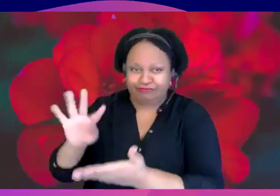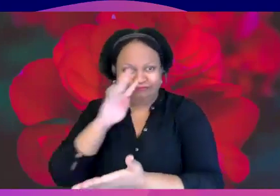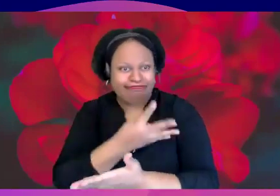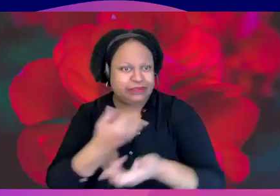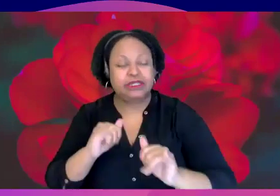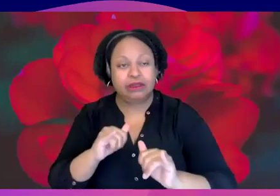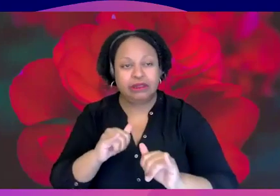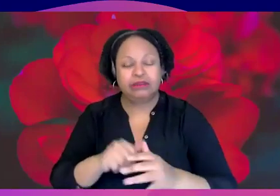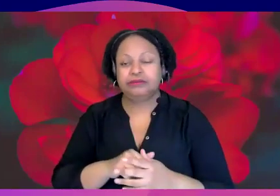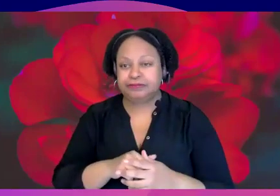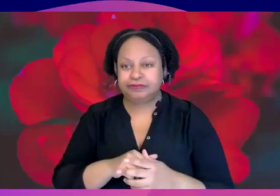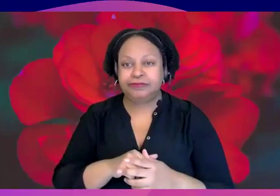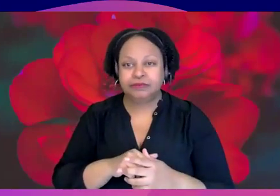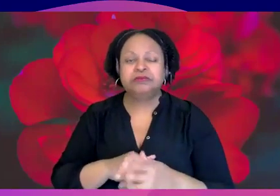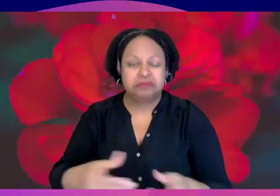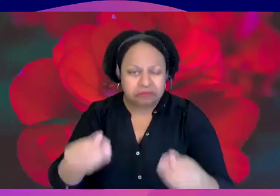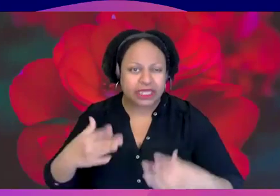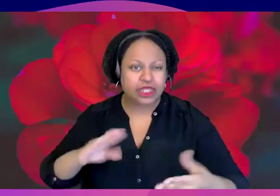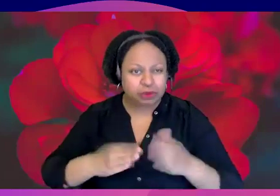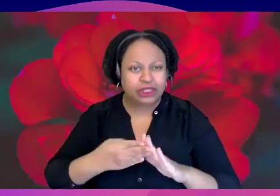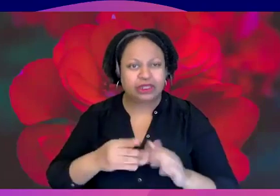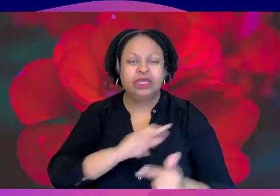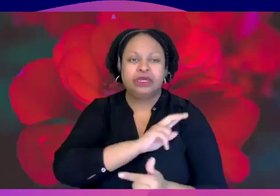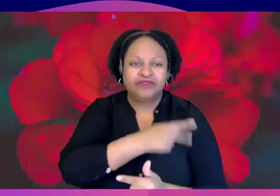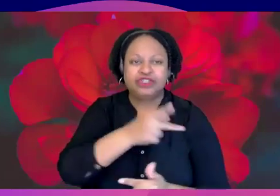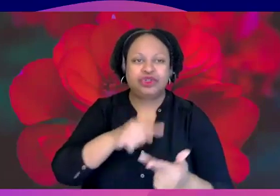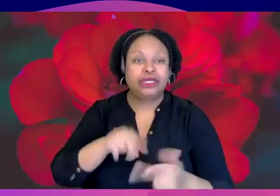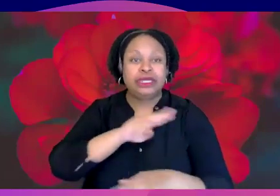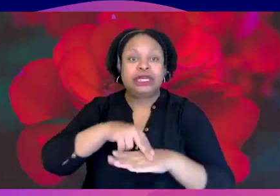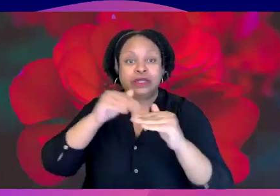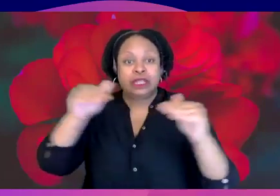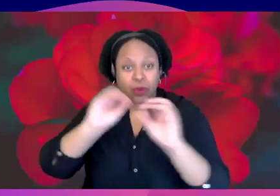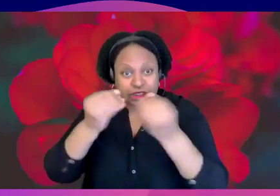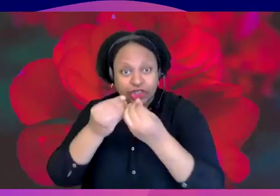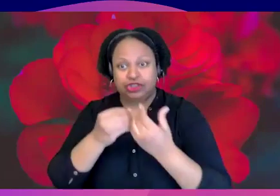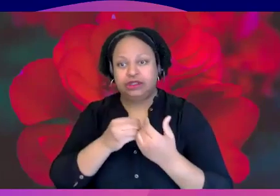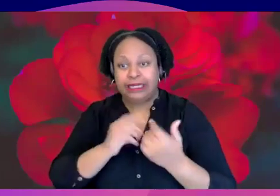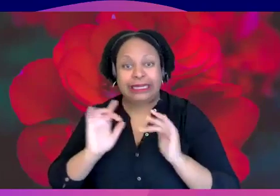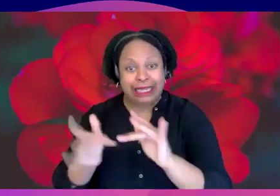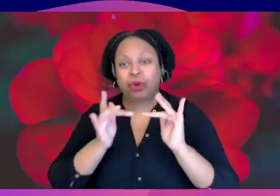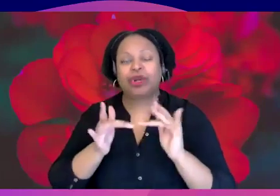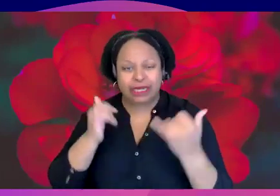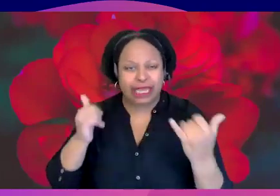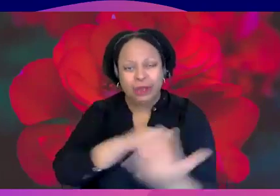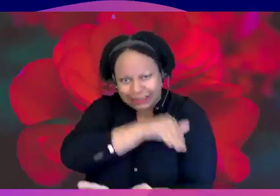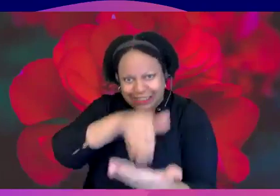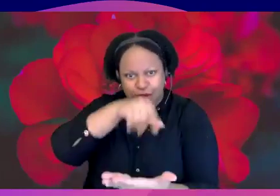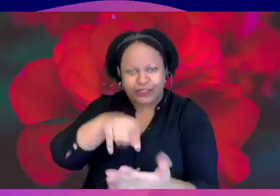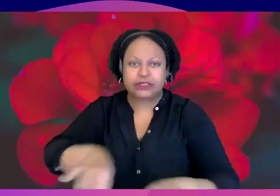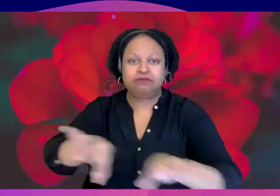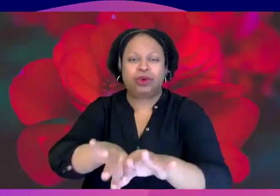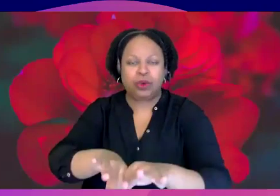And yet, many community, provincial, and national organizations and network are centering this critical work and